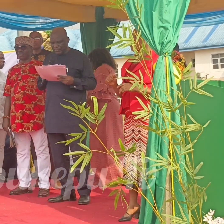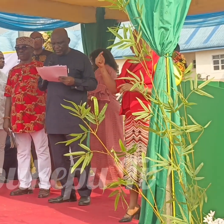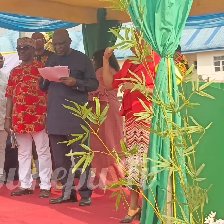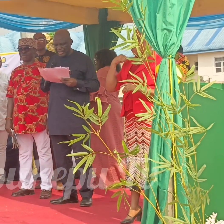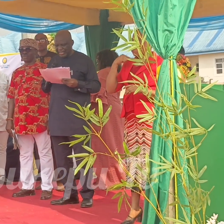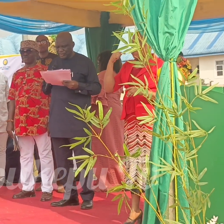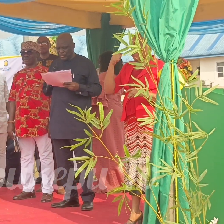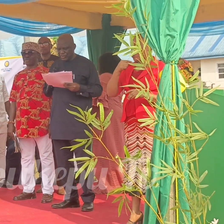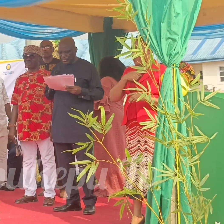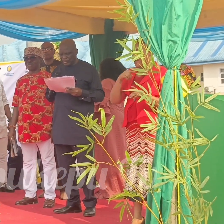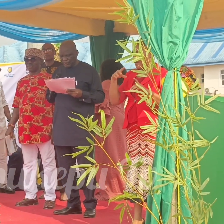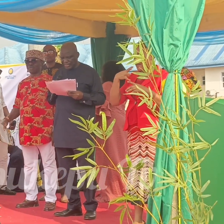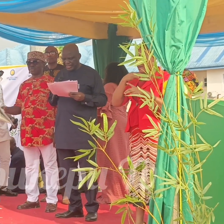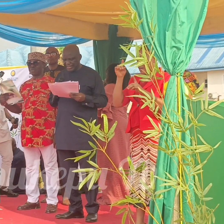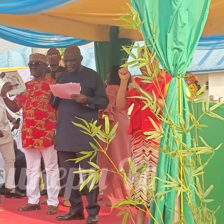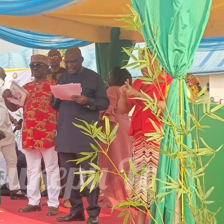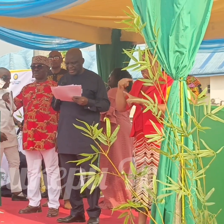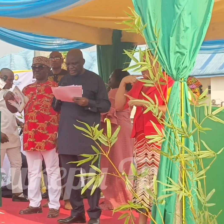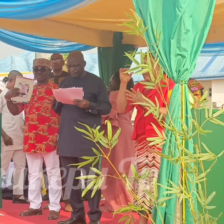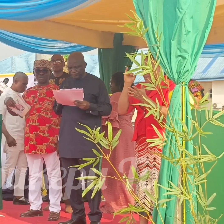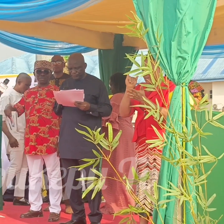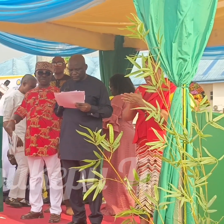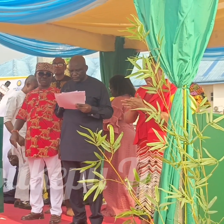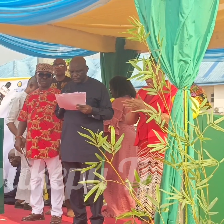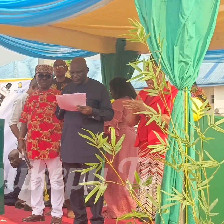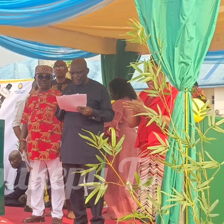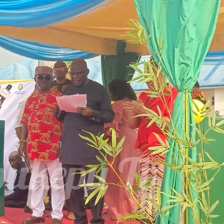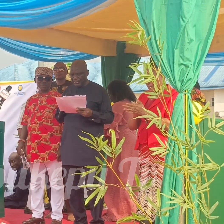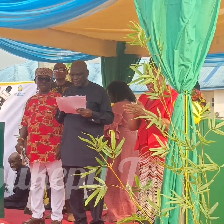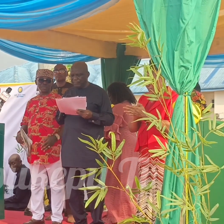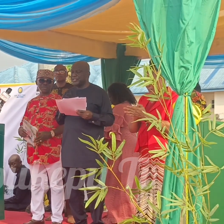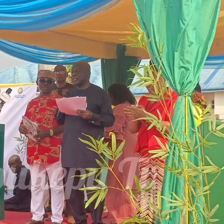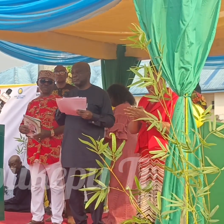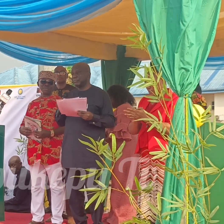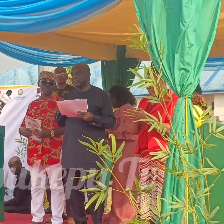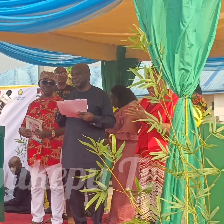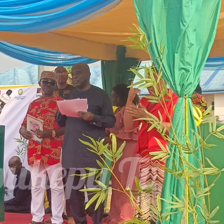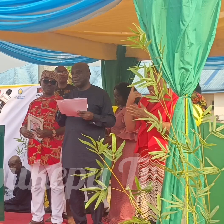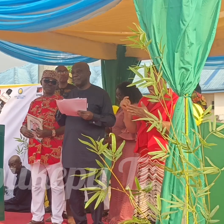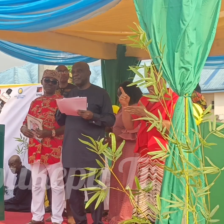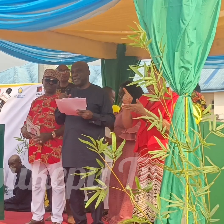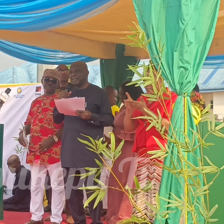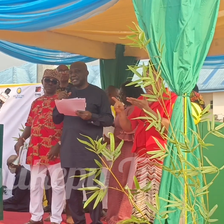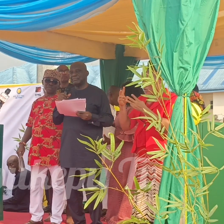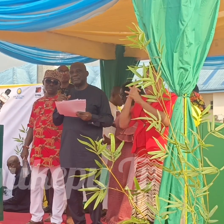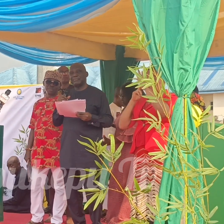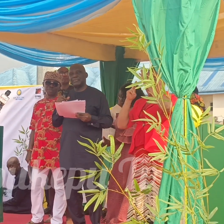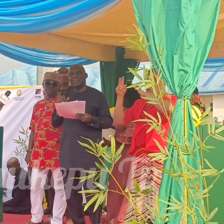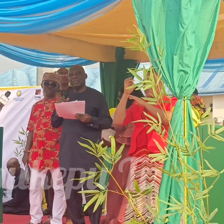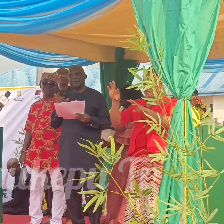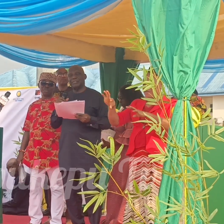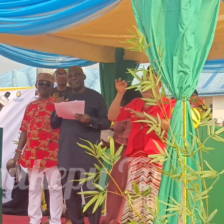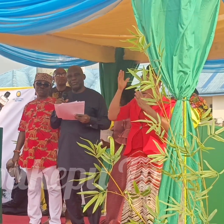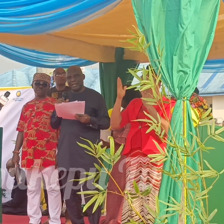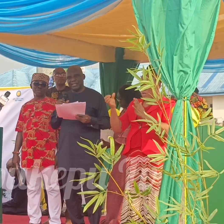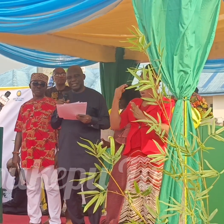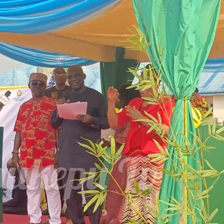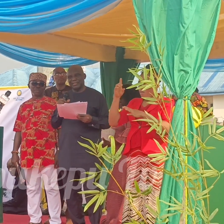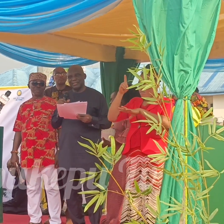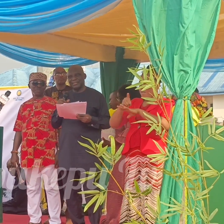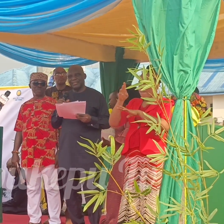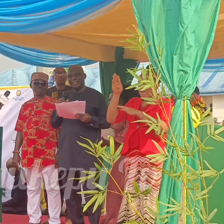we like to say that the vision of the founder of Diamond